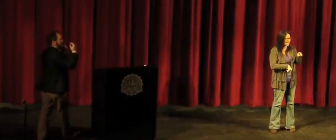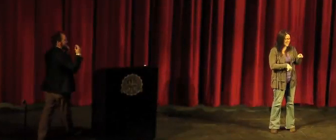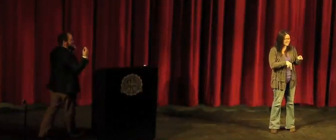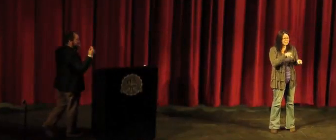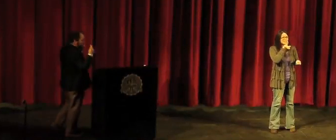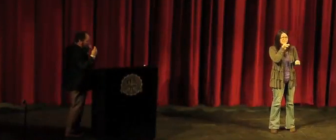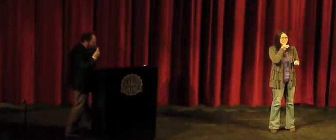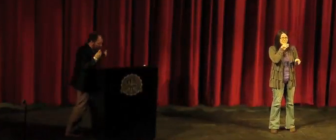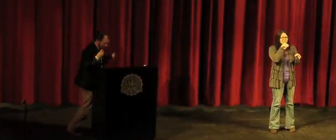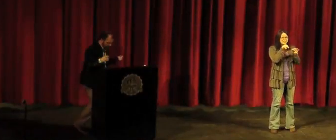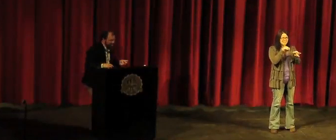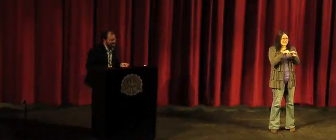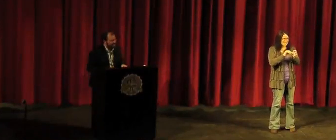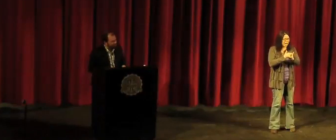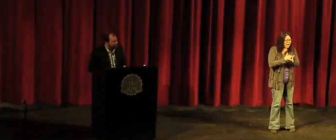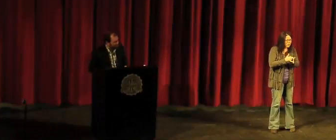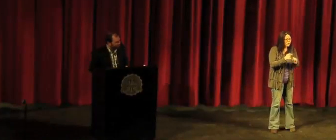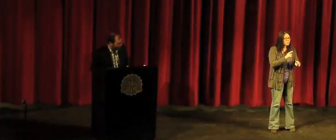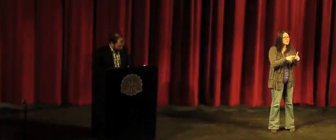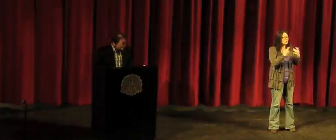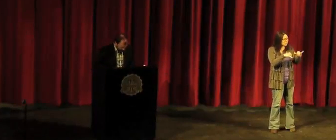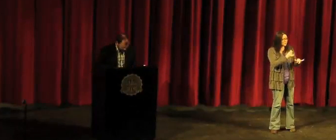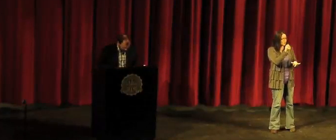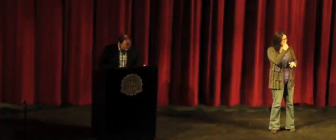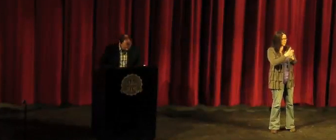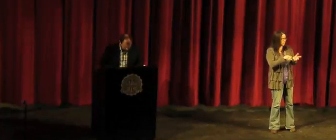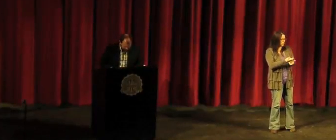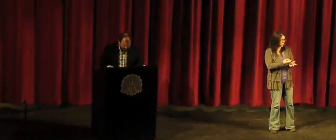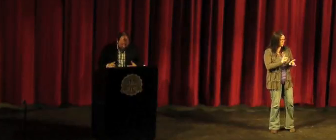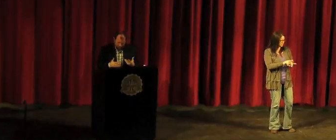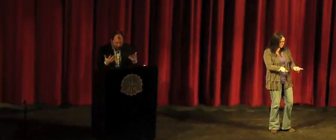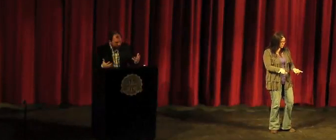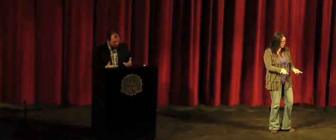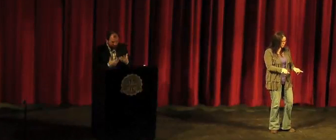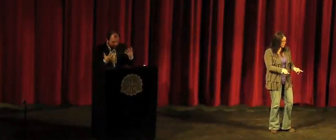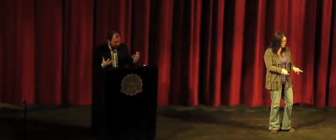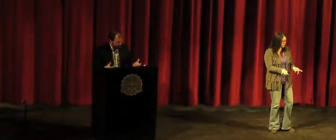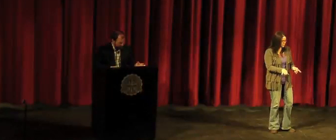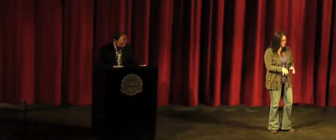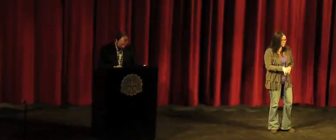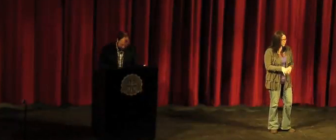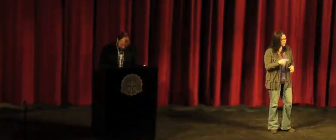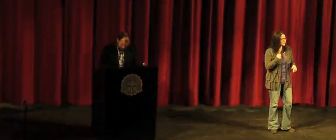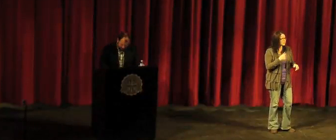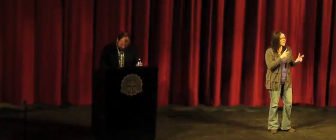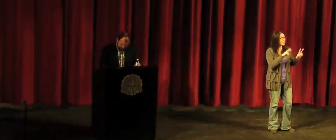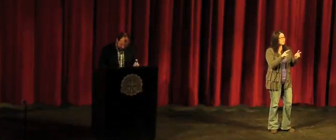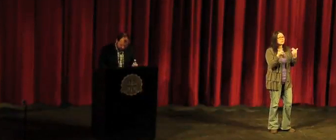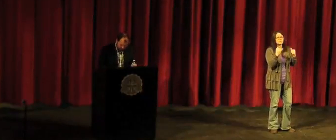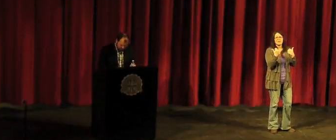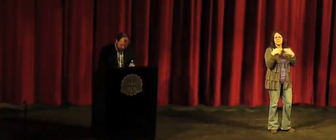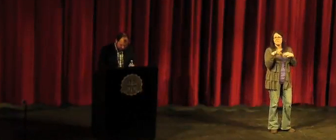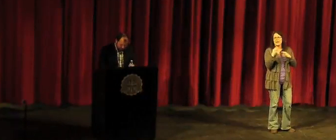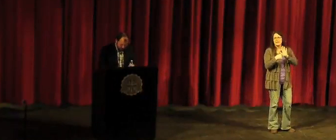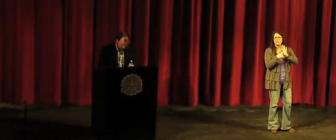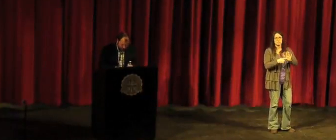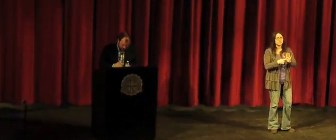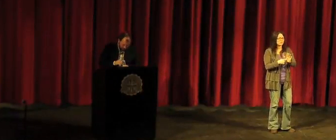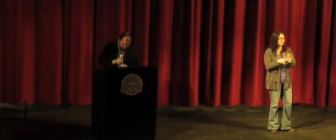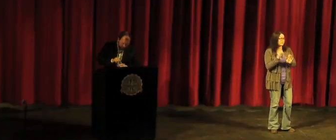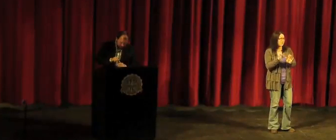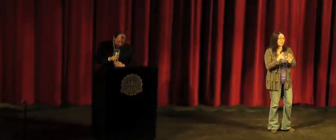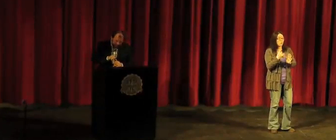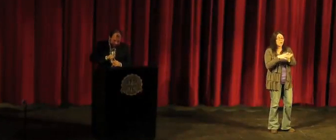and yet is a way of understanding the world. I was looking around to try to find an illustration of this, and the one that I've landed